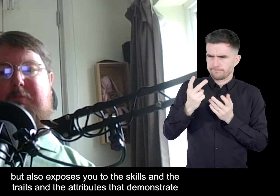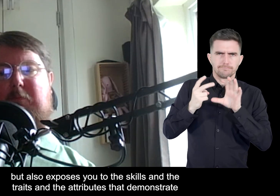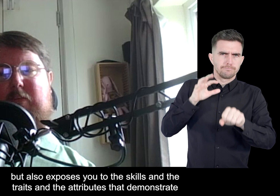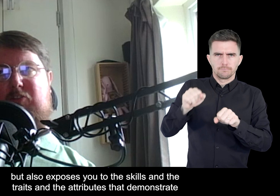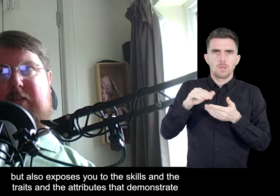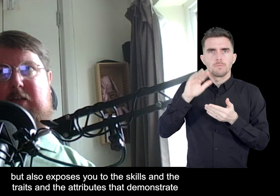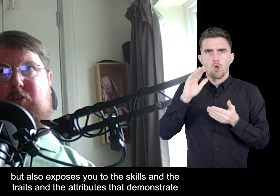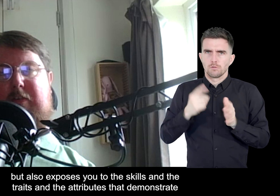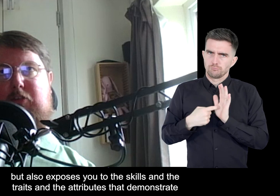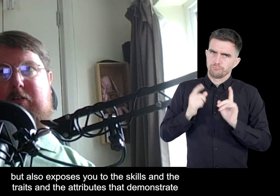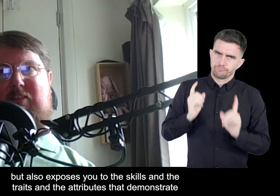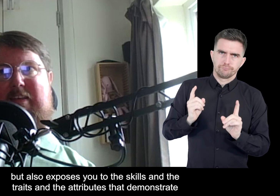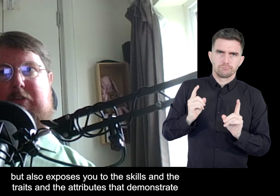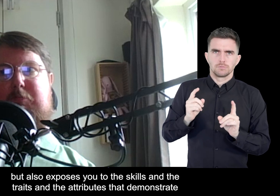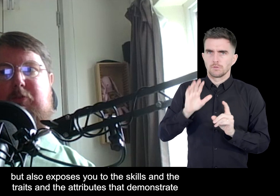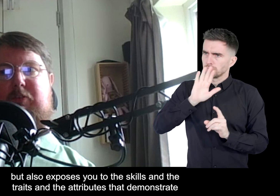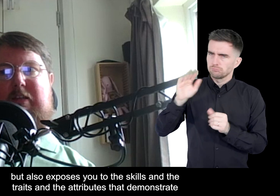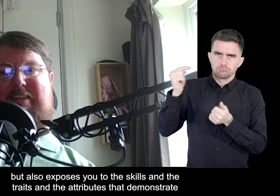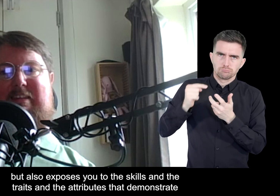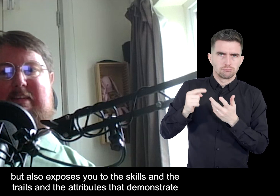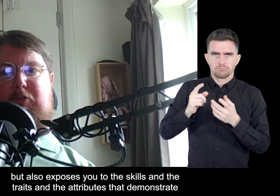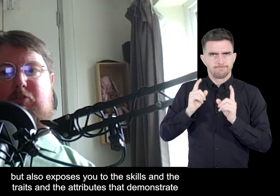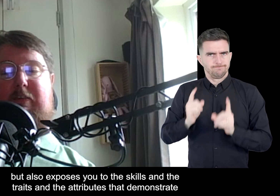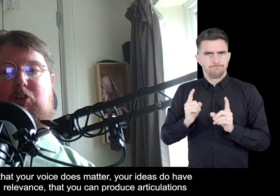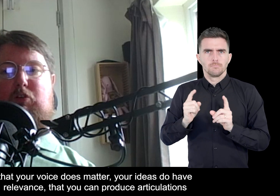the skills and the traits and the attributes